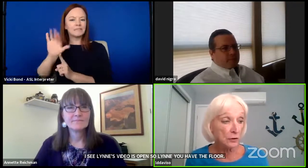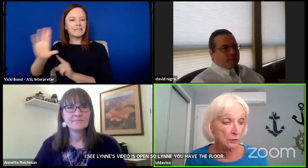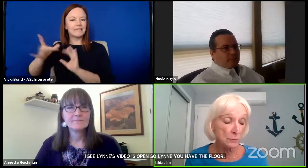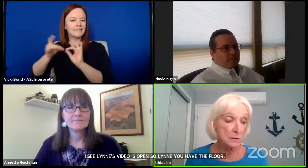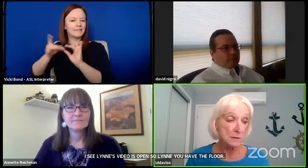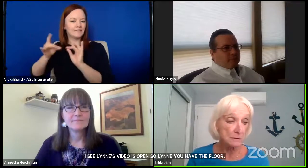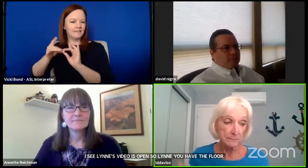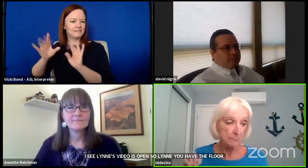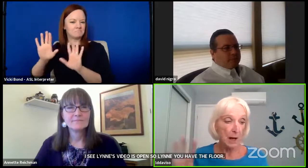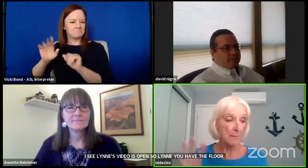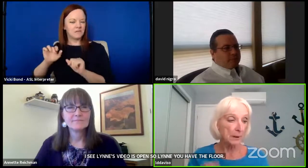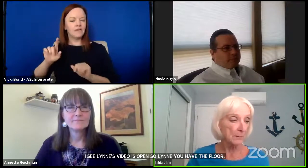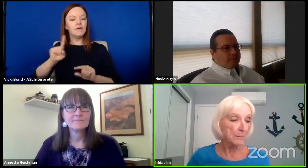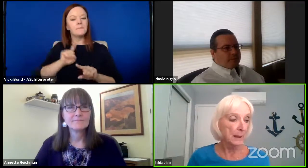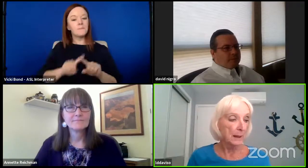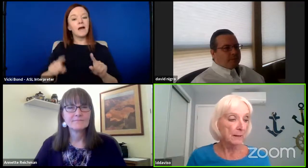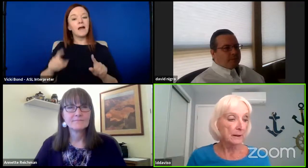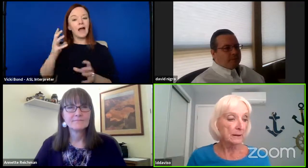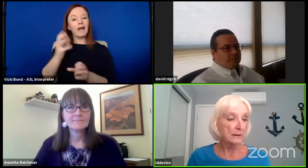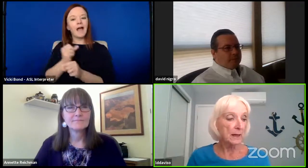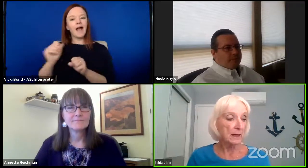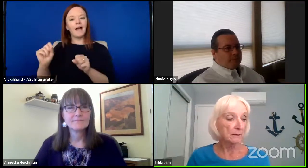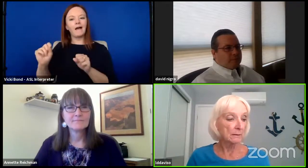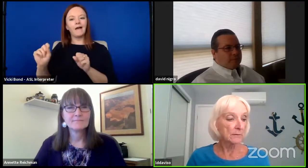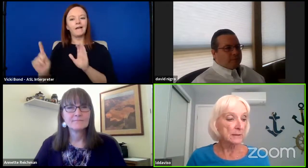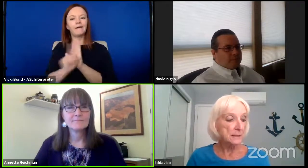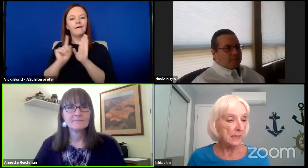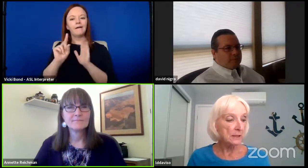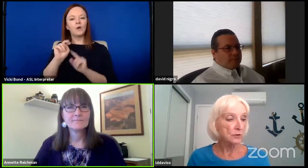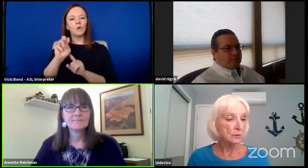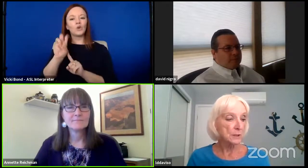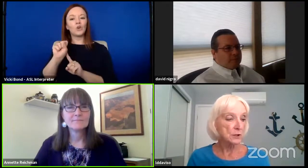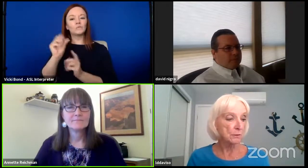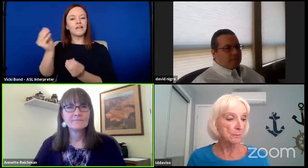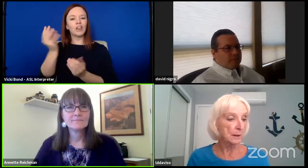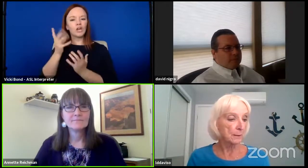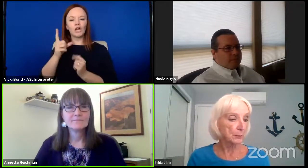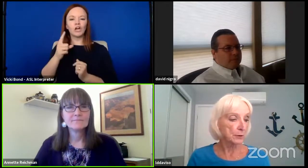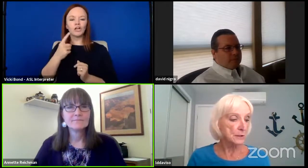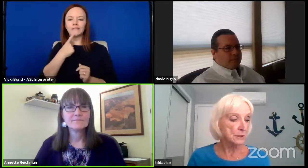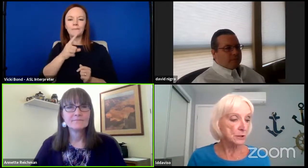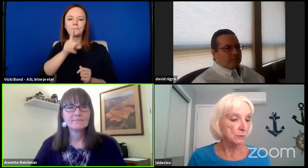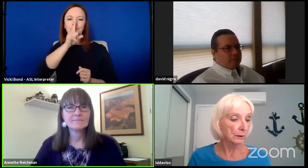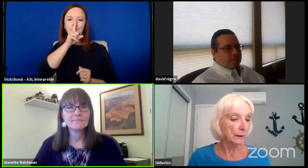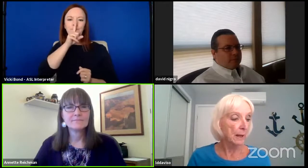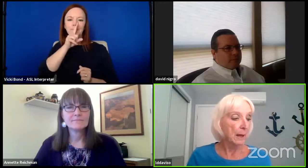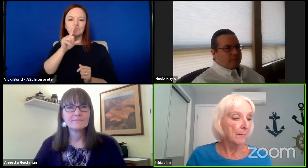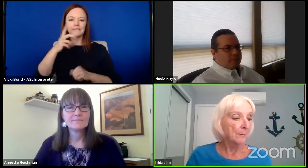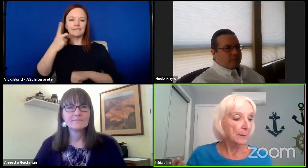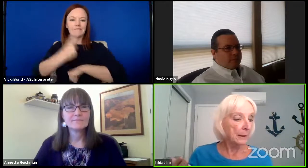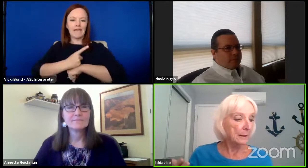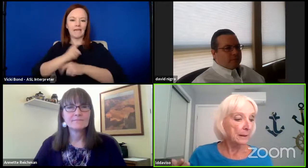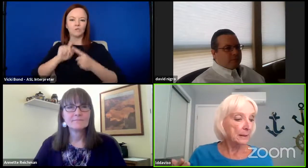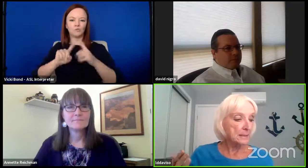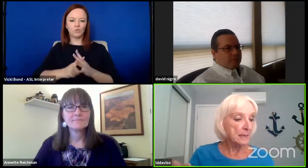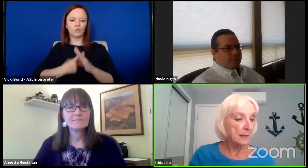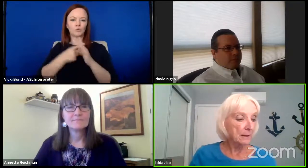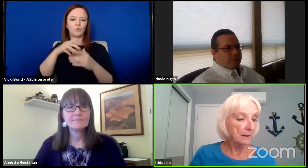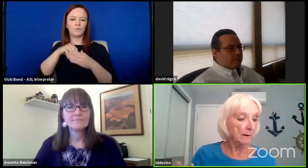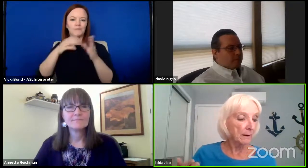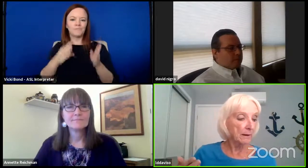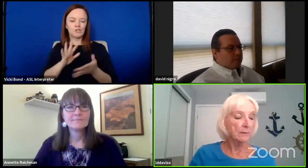a news pop up that he did not give a date to resume in-person schooling, but